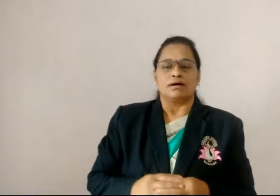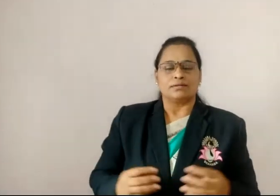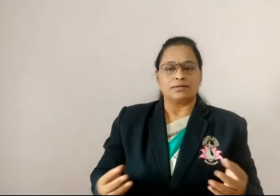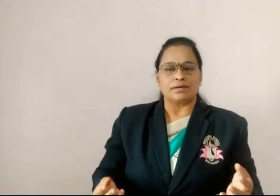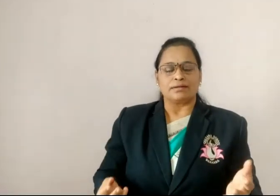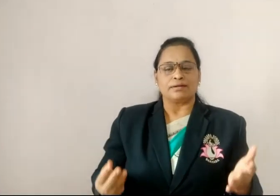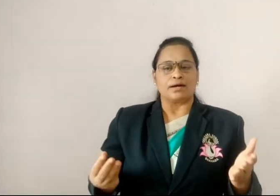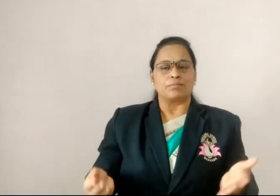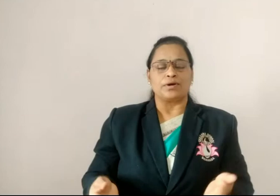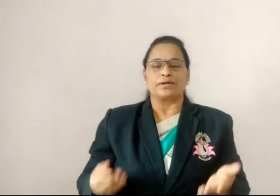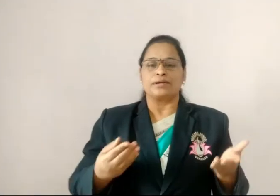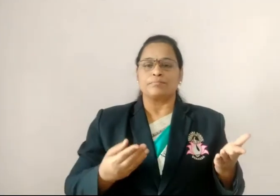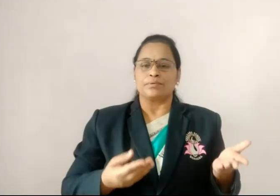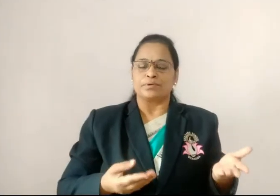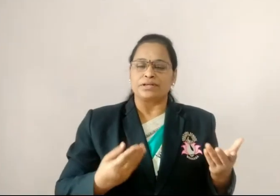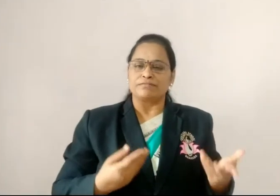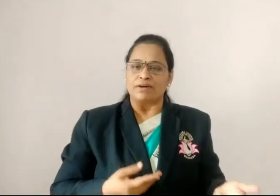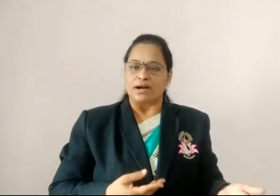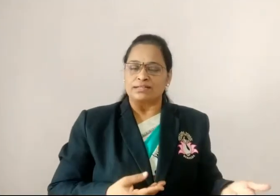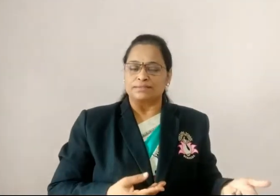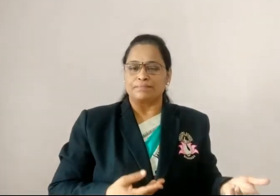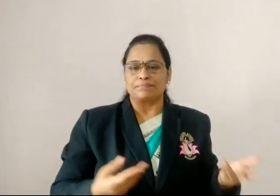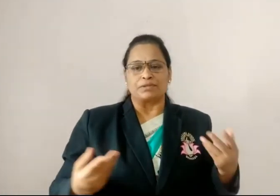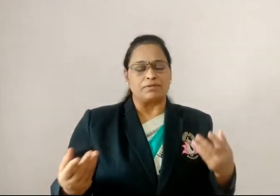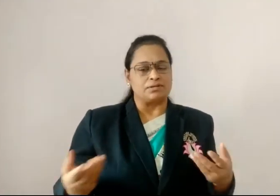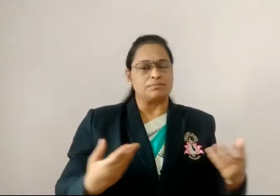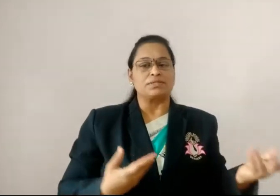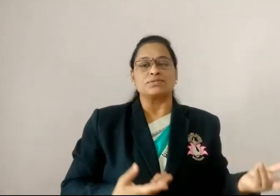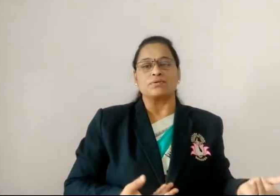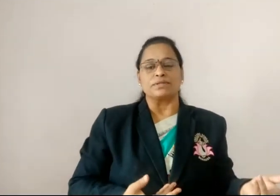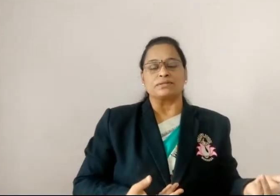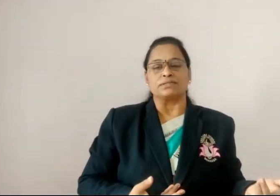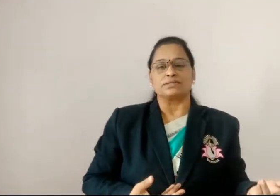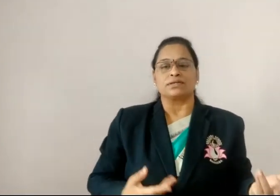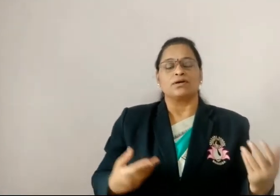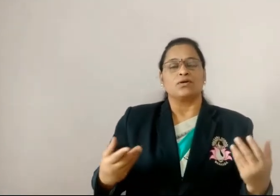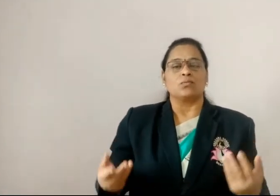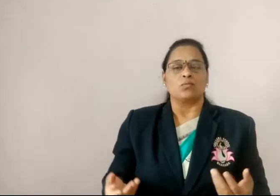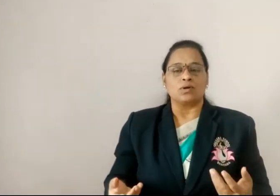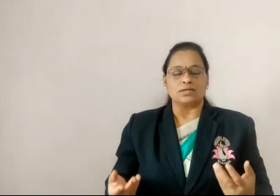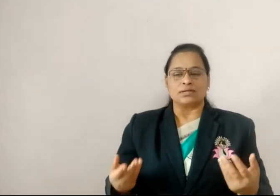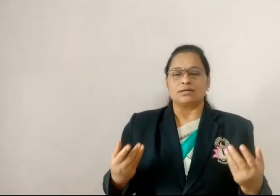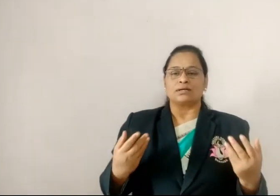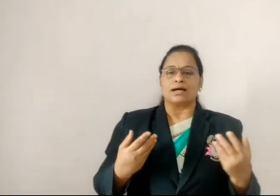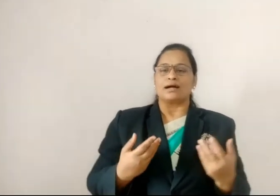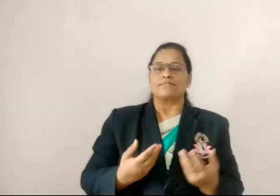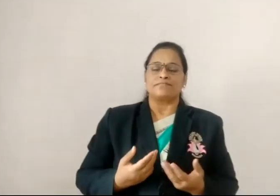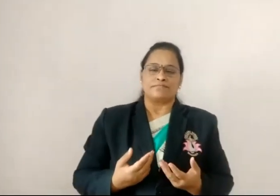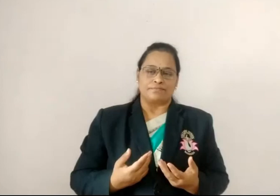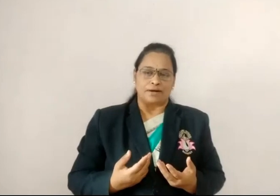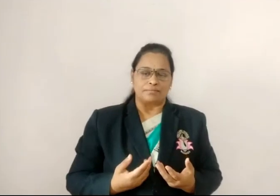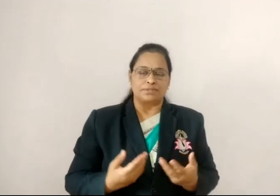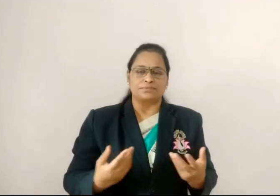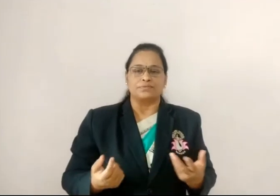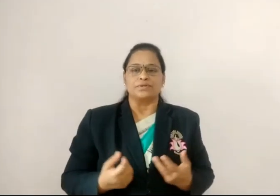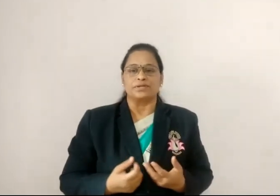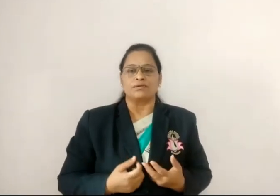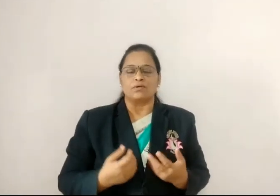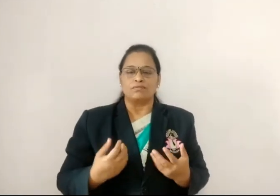Other than carbohydrate, protein, fats, vitamins or minerals, water and fibrous food or